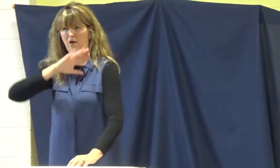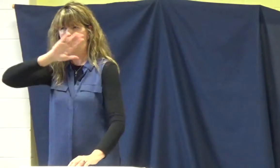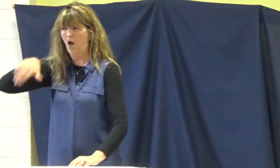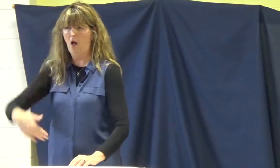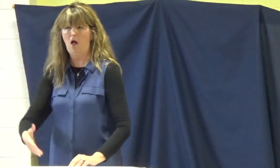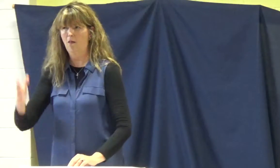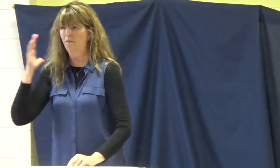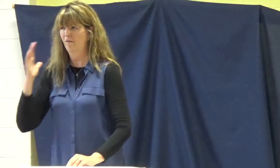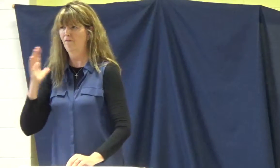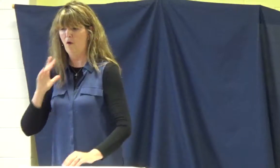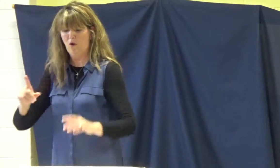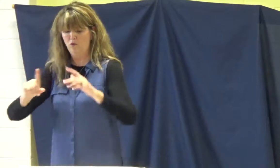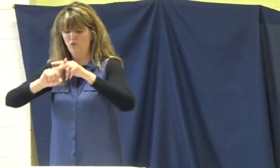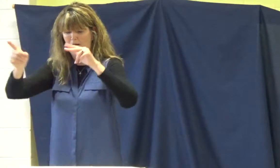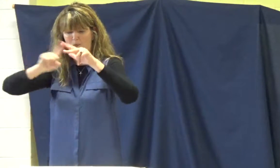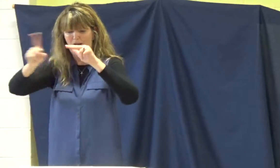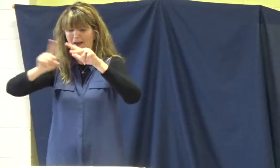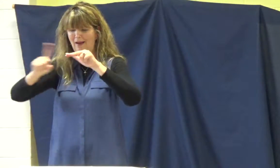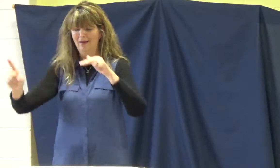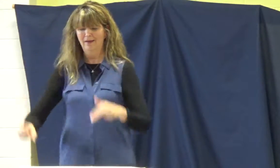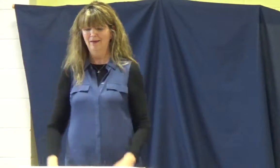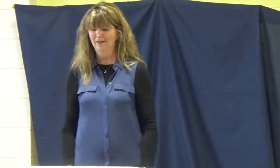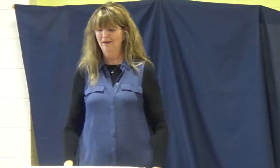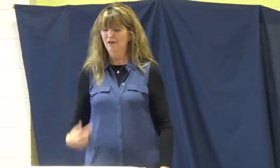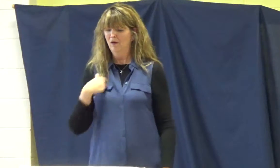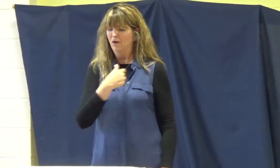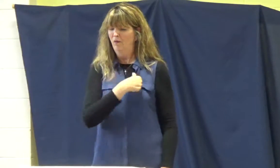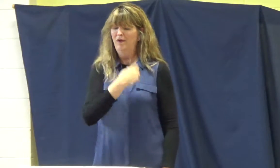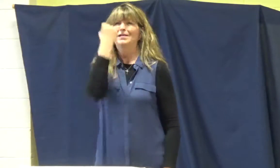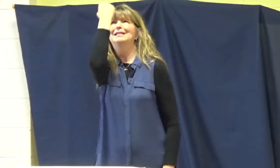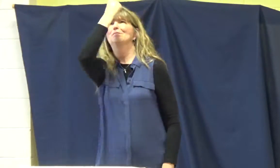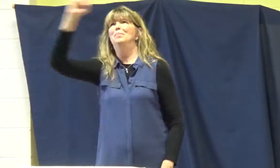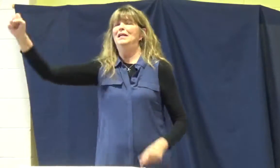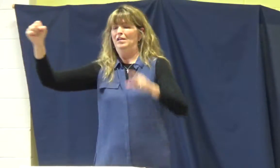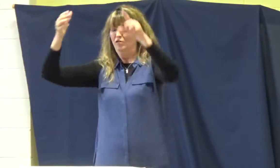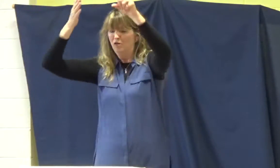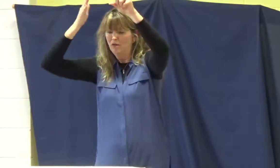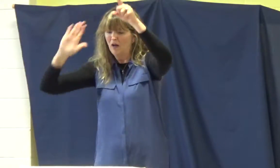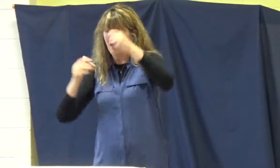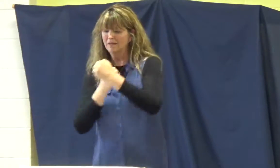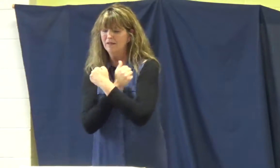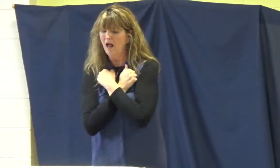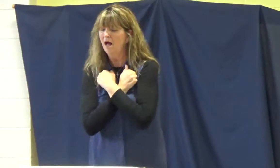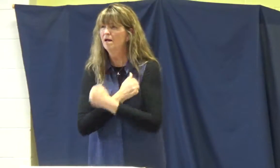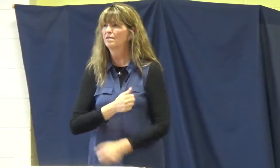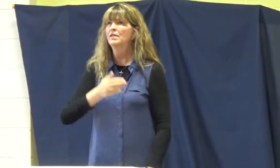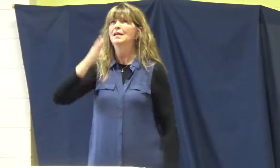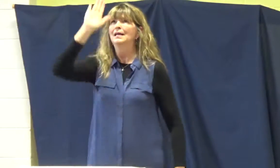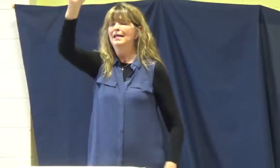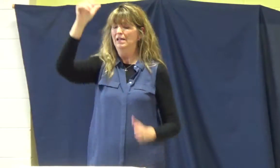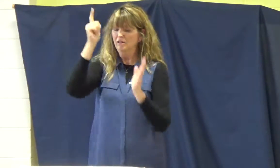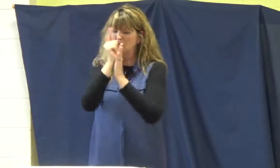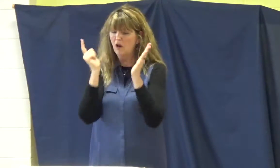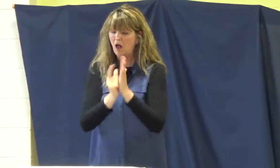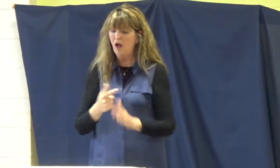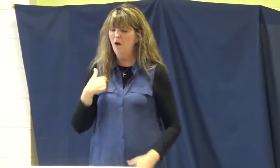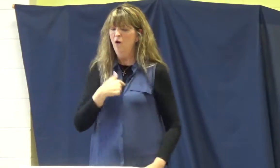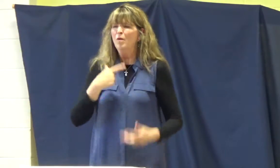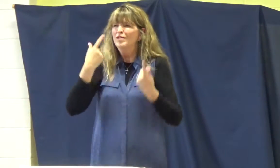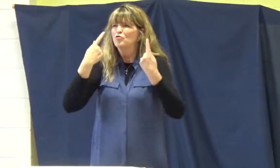Lord. In honesty, we were all once runaways. We were disobedient to God and